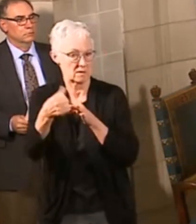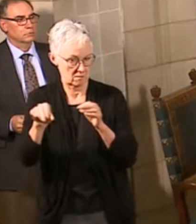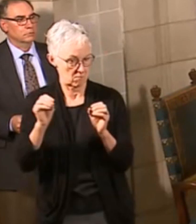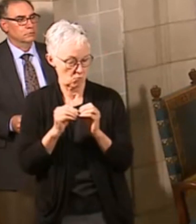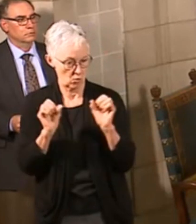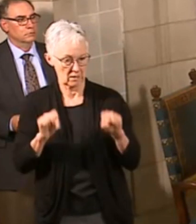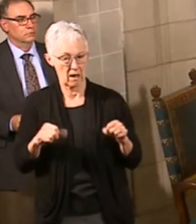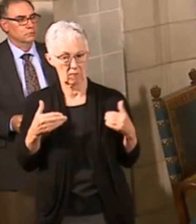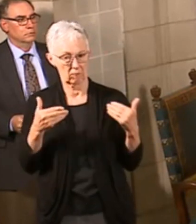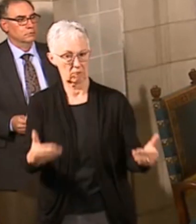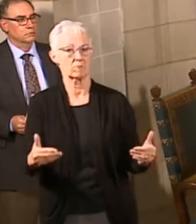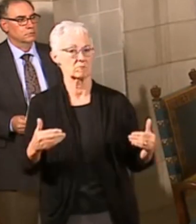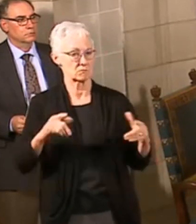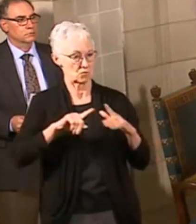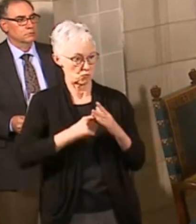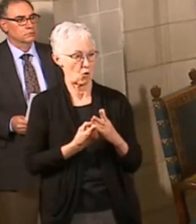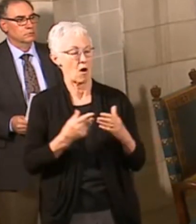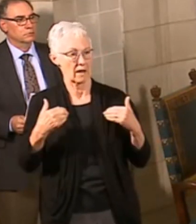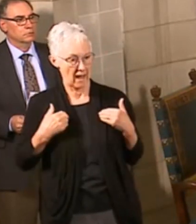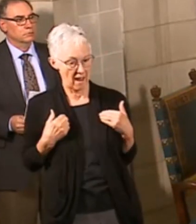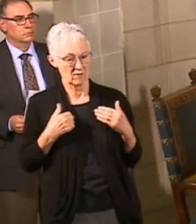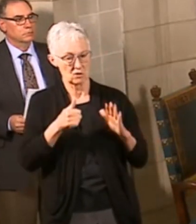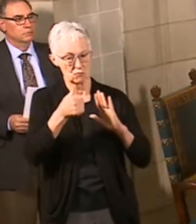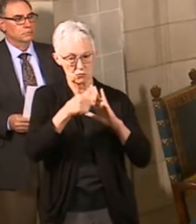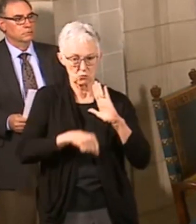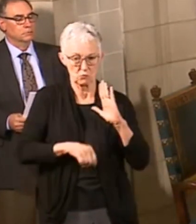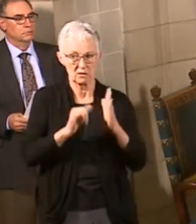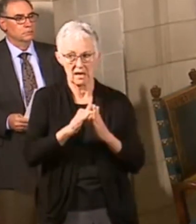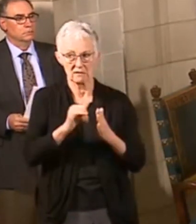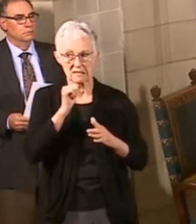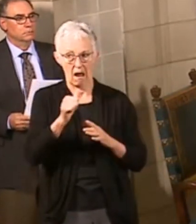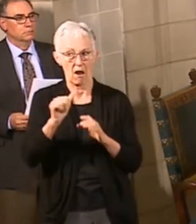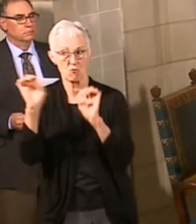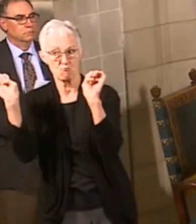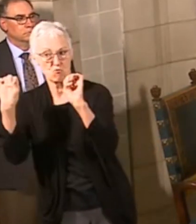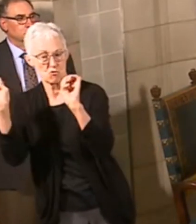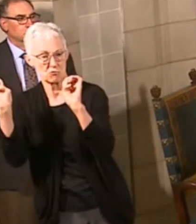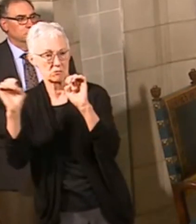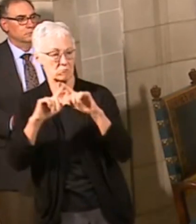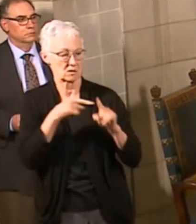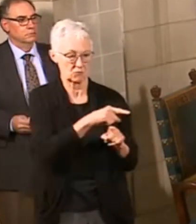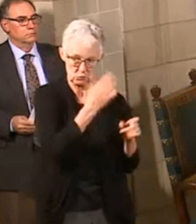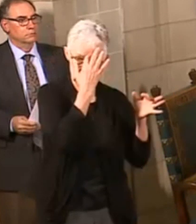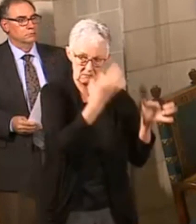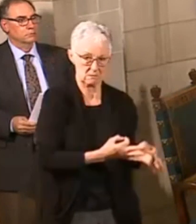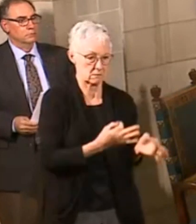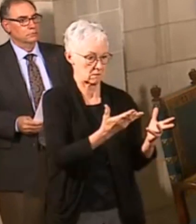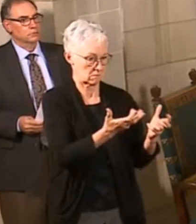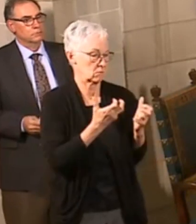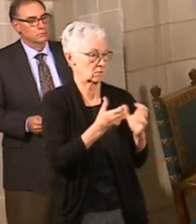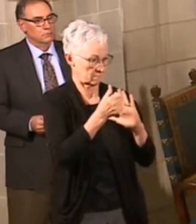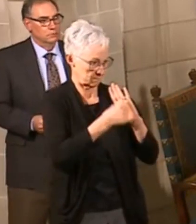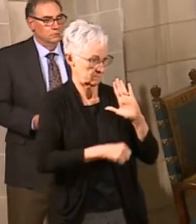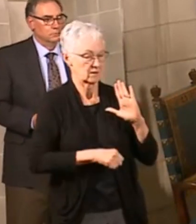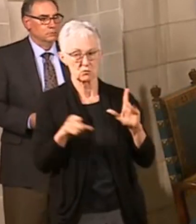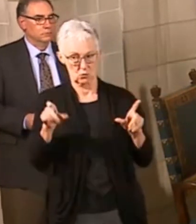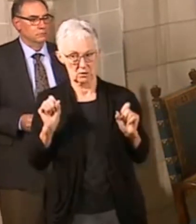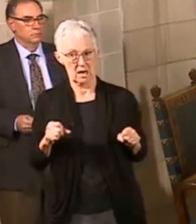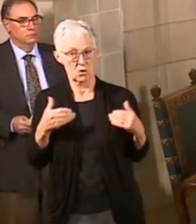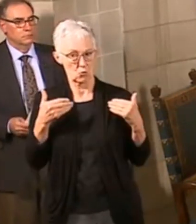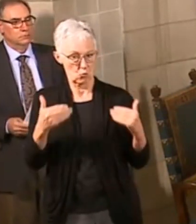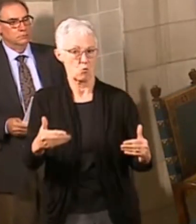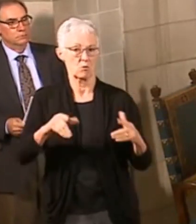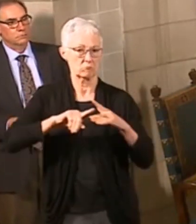want to open these back up to be able to allow those folks who need to have those surgeries to be able to start scheduling those and start having